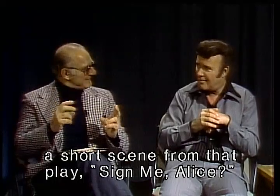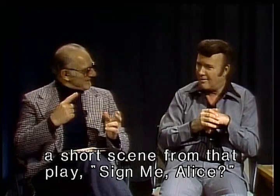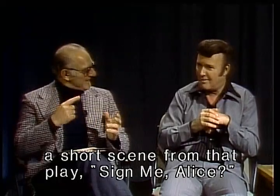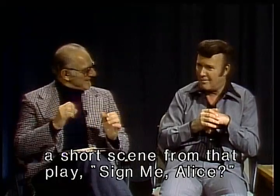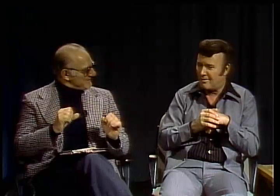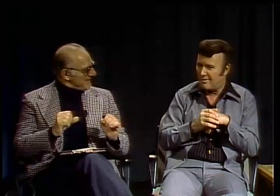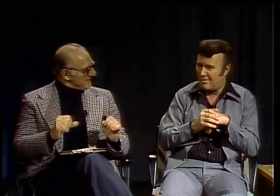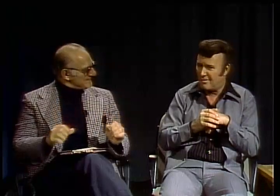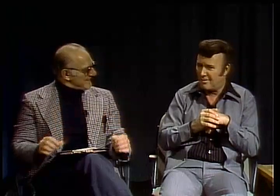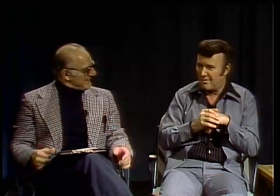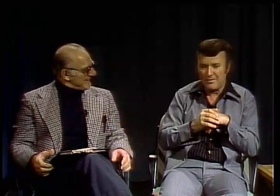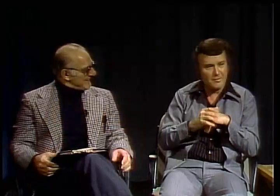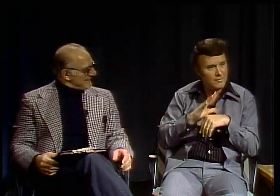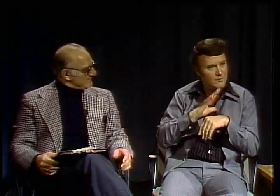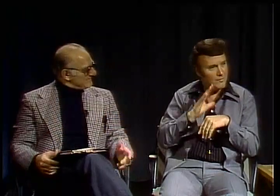think?